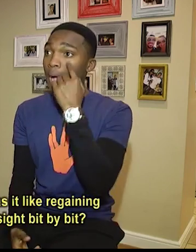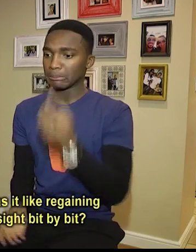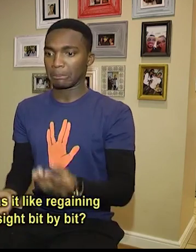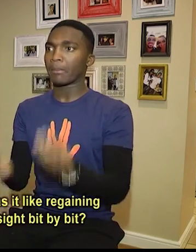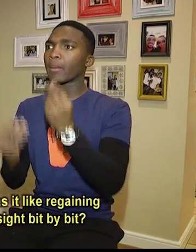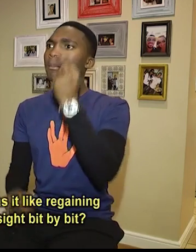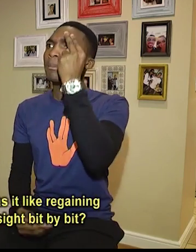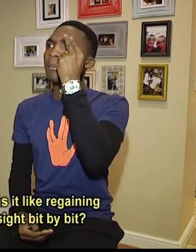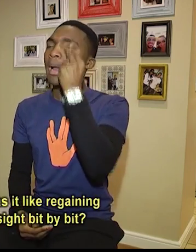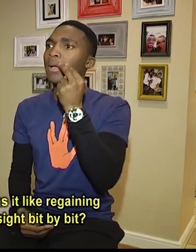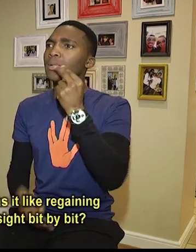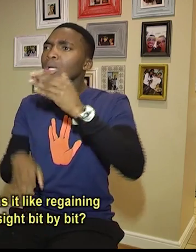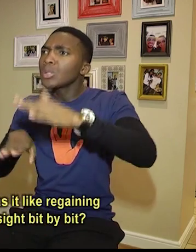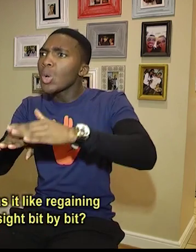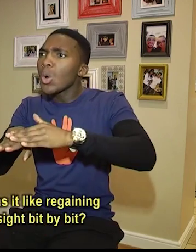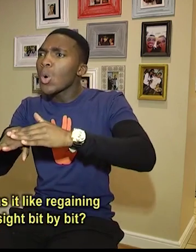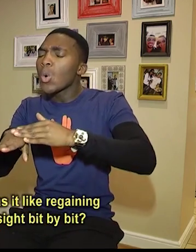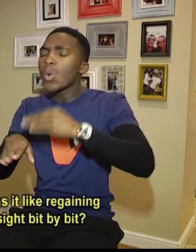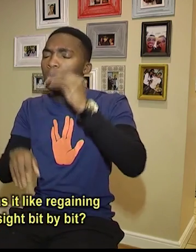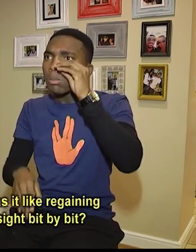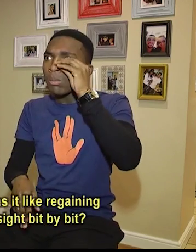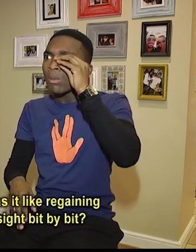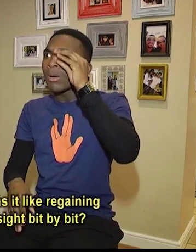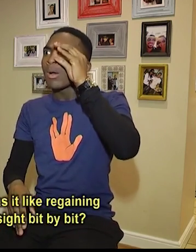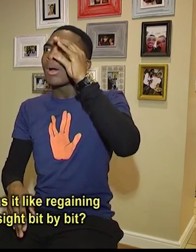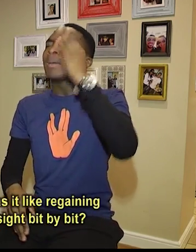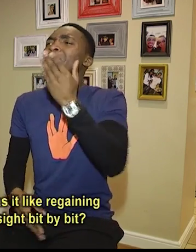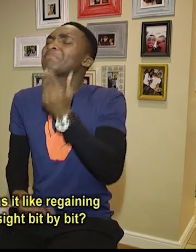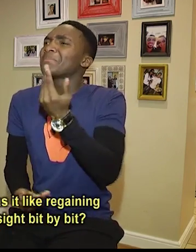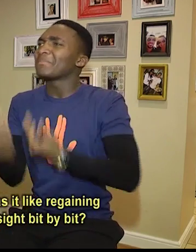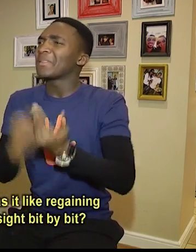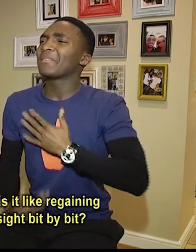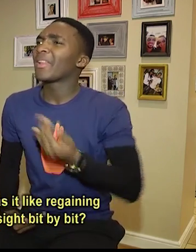What was it like regaining your sight bit by bit?